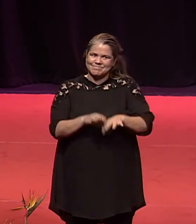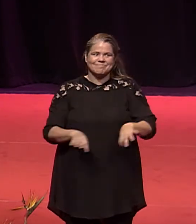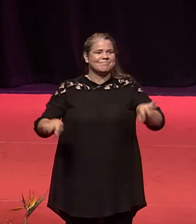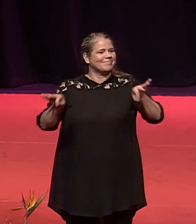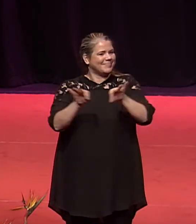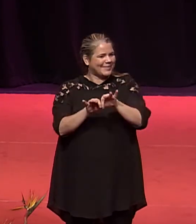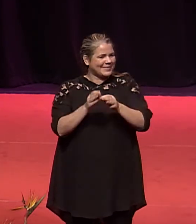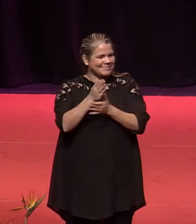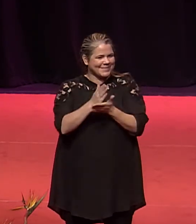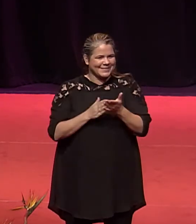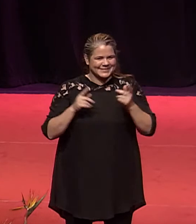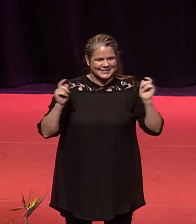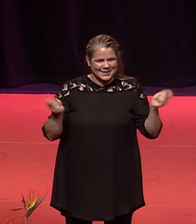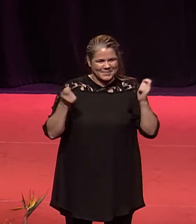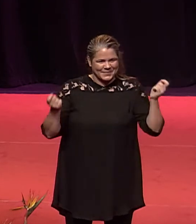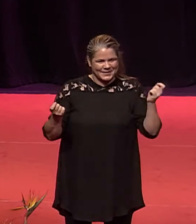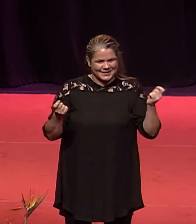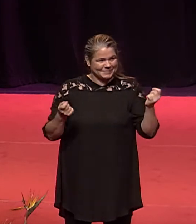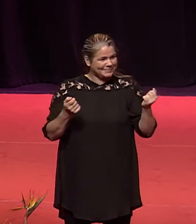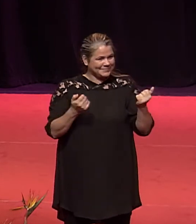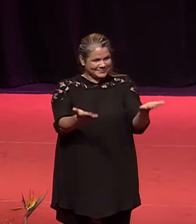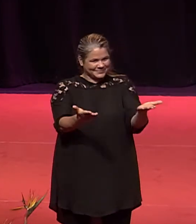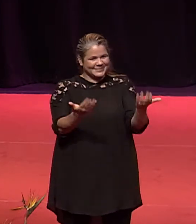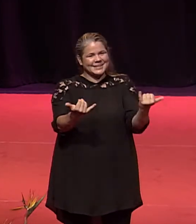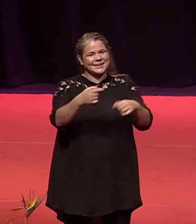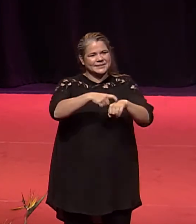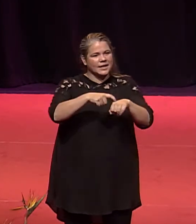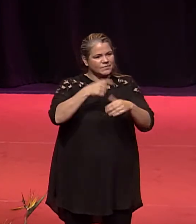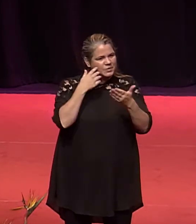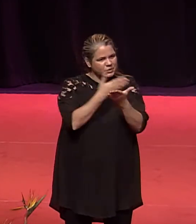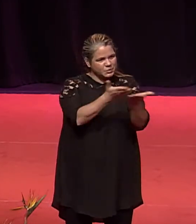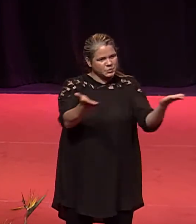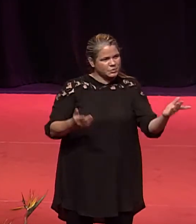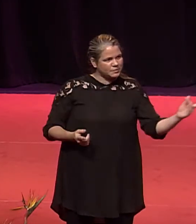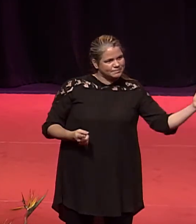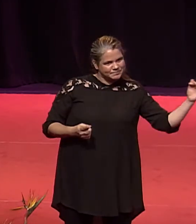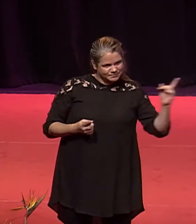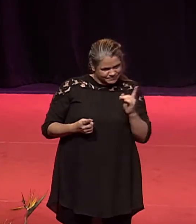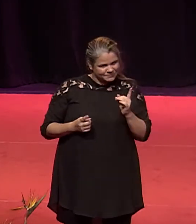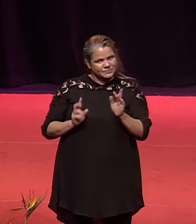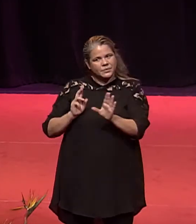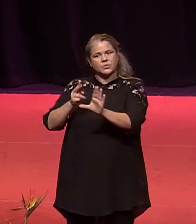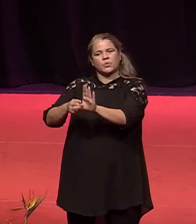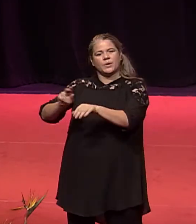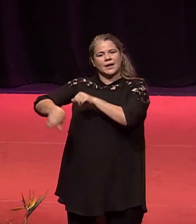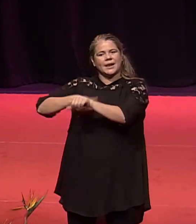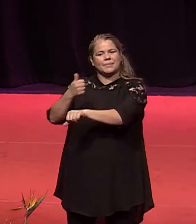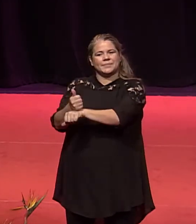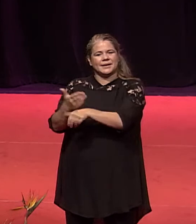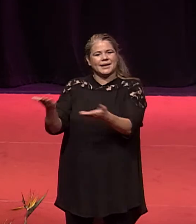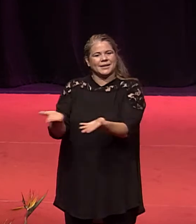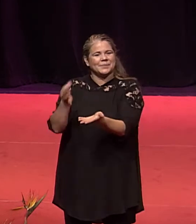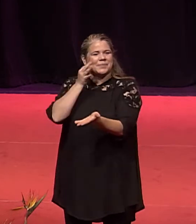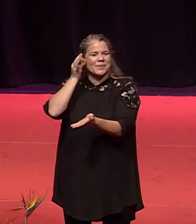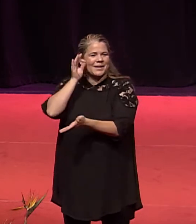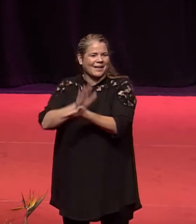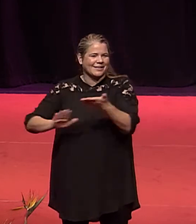ceremony. Graduates, it is now time for you to cross the stage and be admitted to the alumni of Mohawk College.